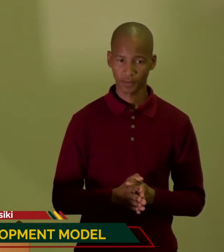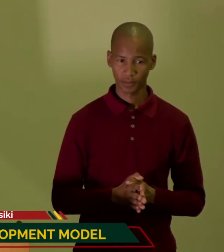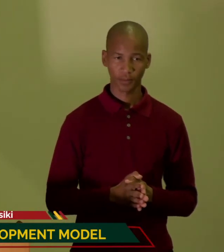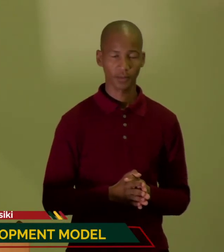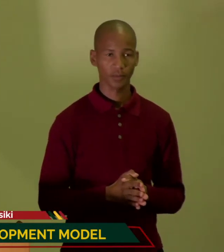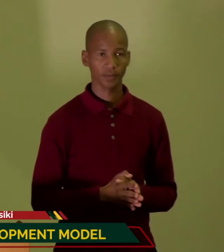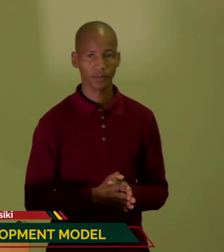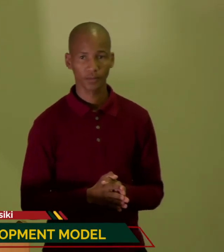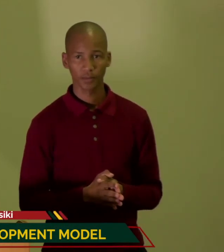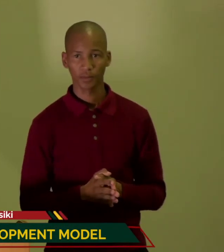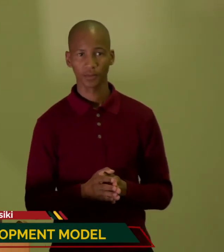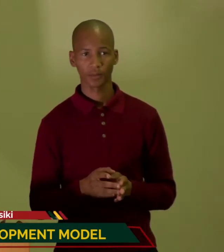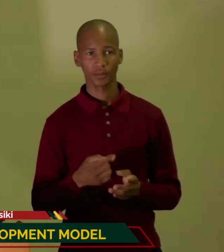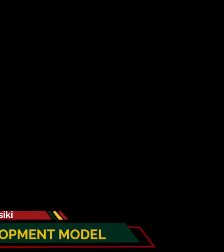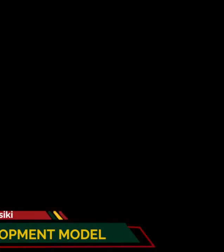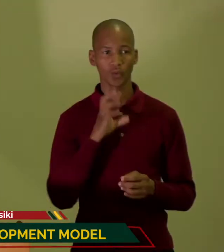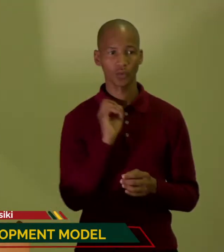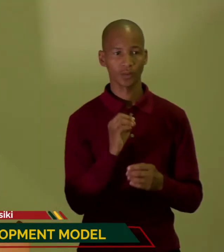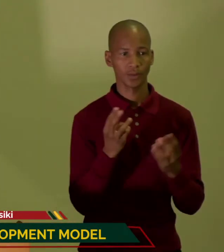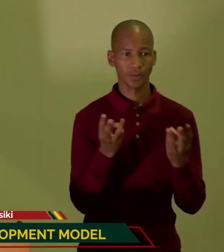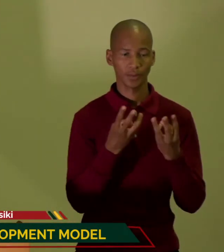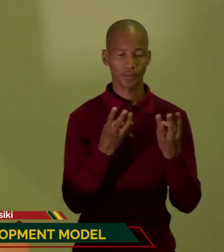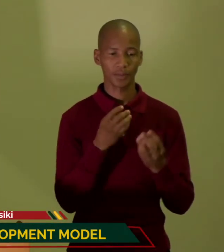abantwana begazi,